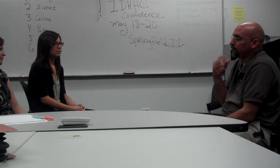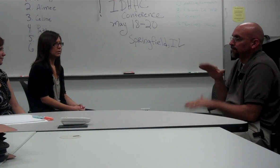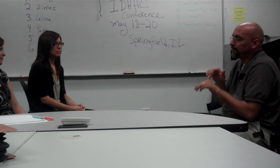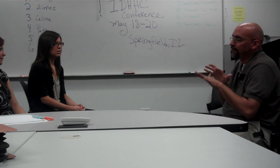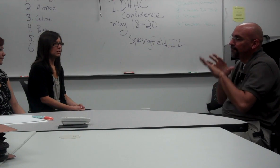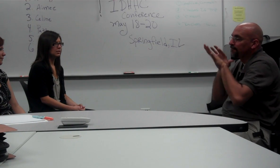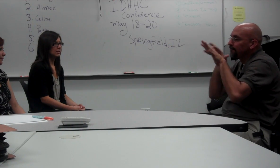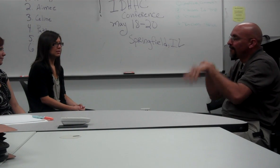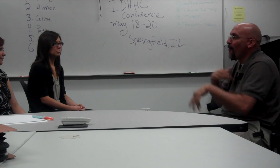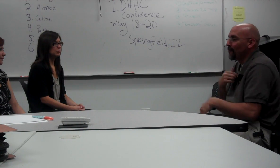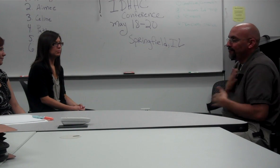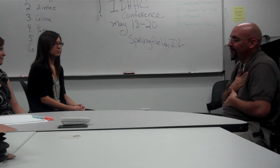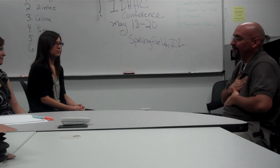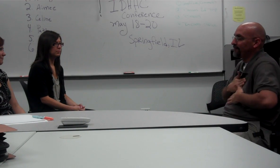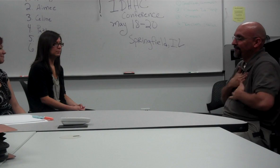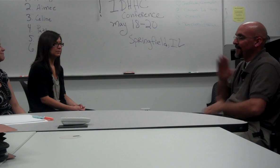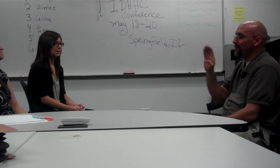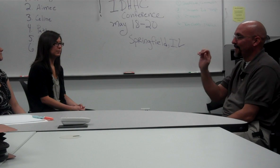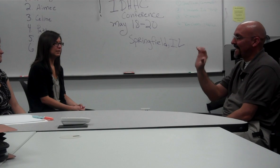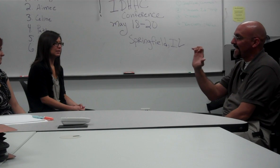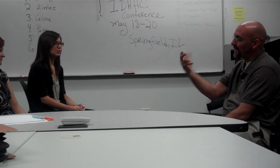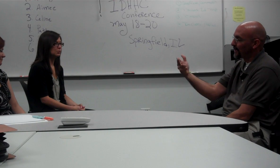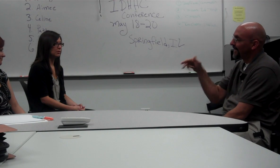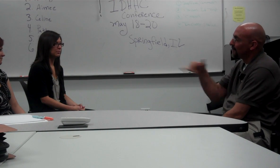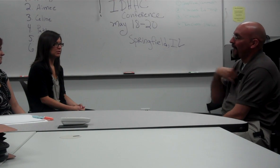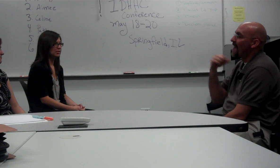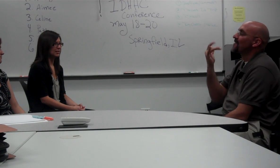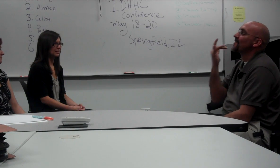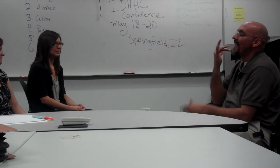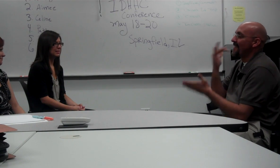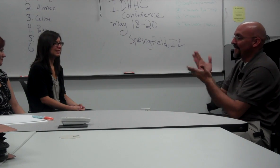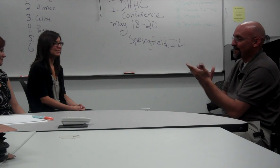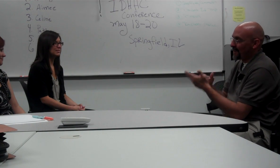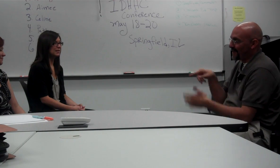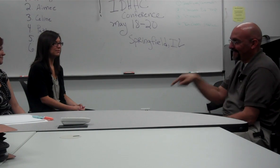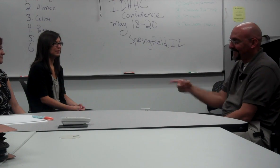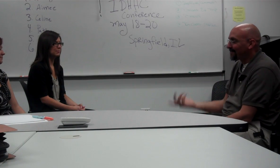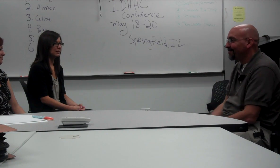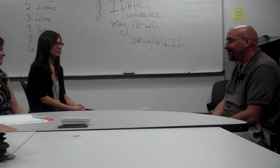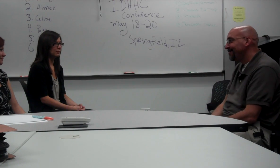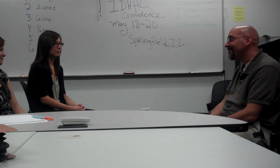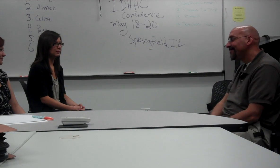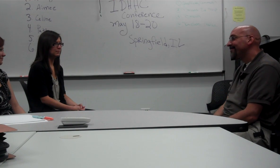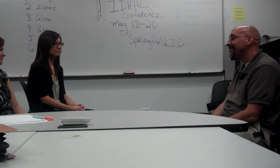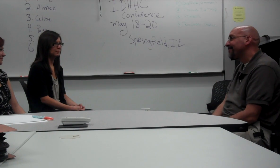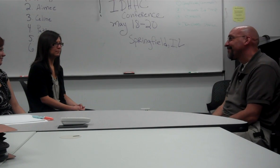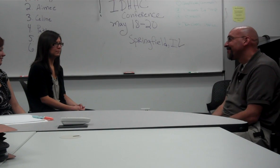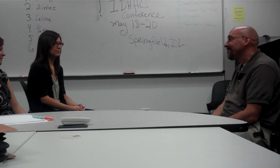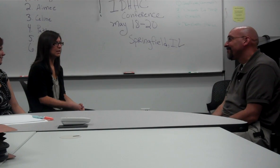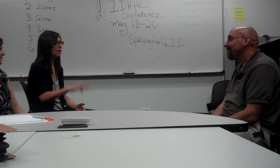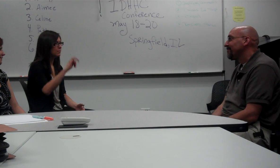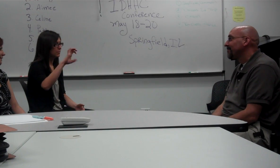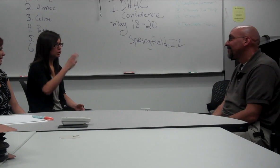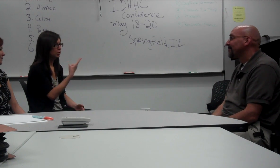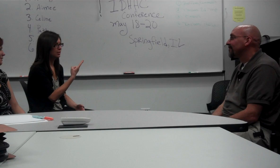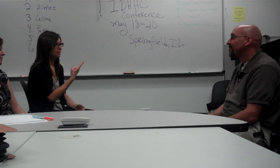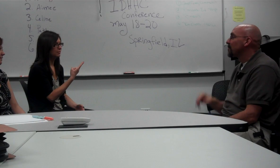Now, Michigan, that's beautiful. I really enjoy Michigan. It is definitely my favorite part. I love Michigan